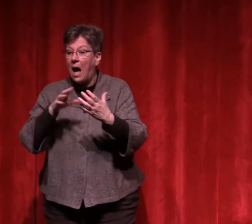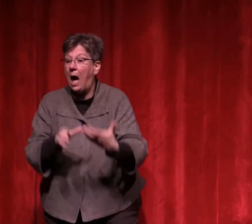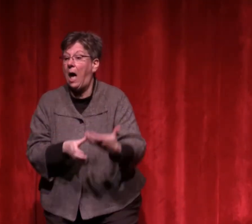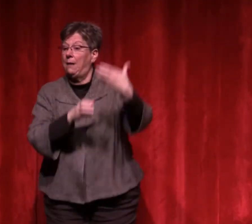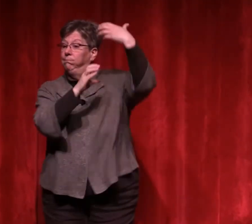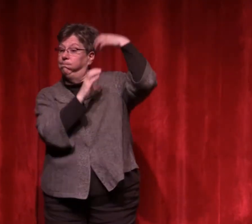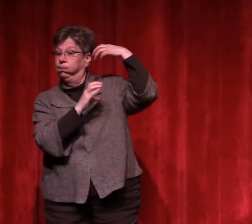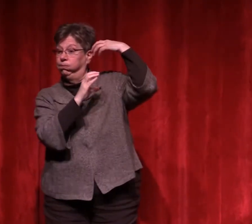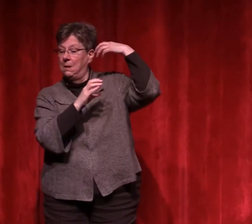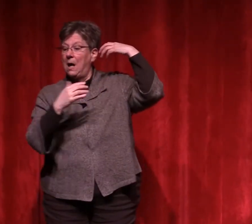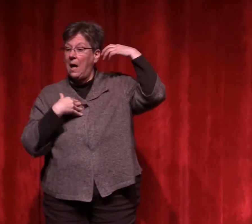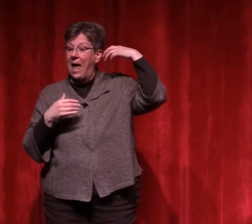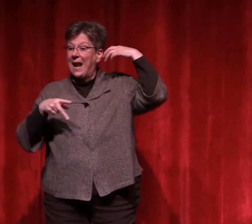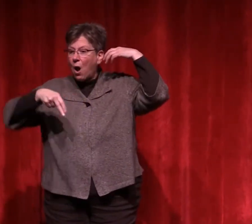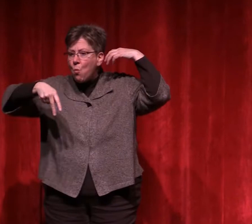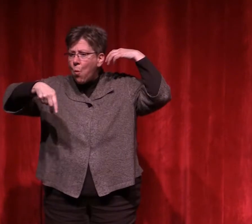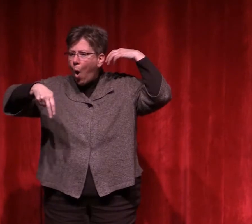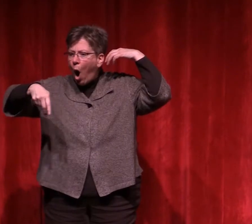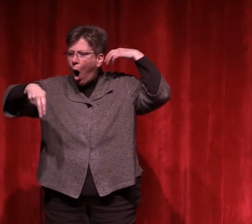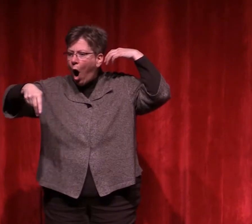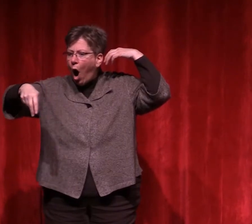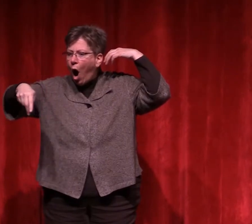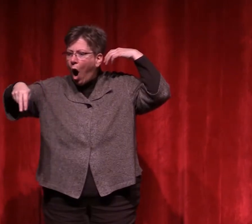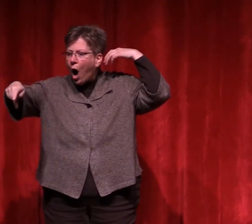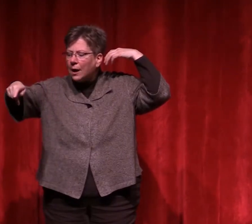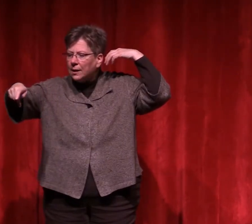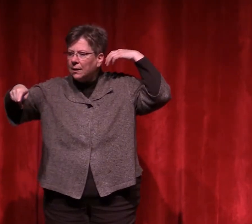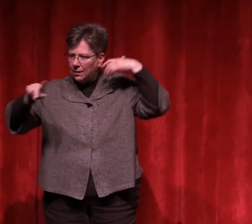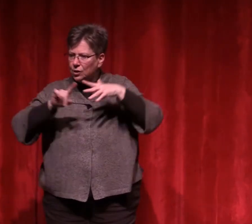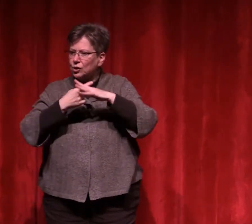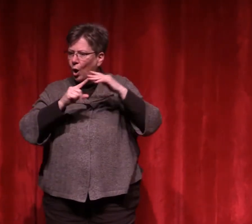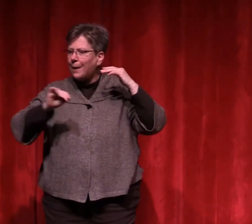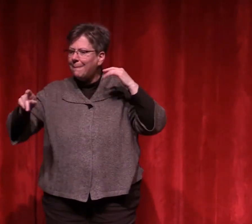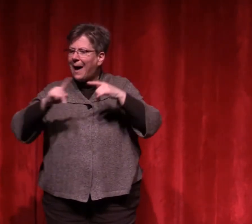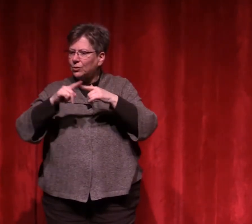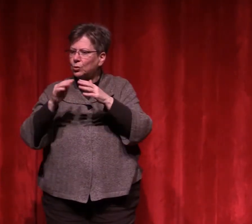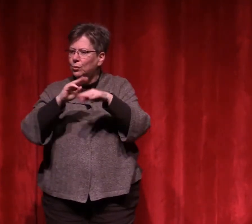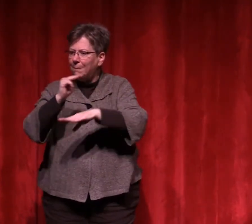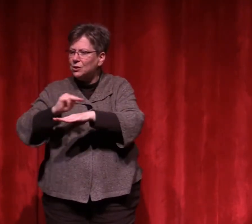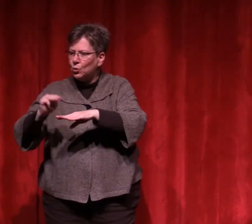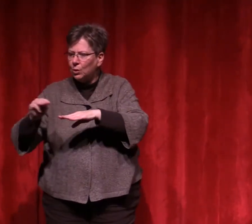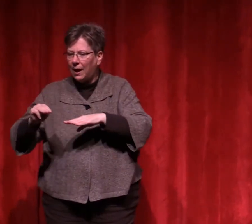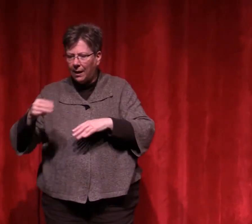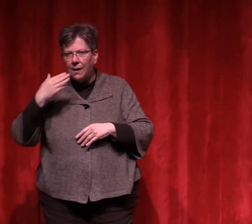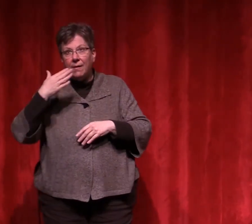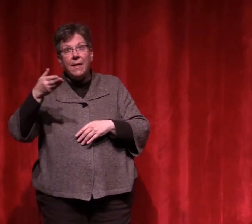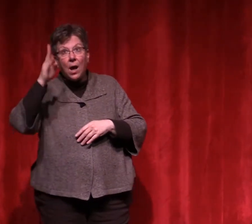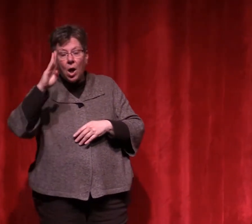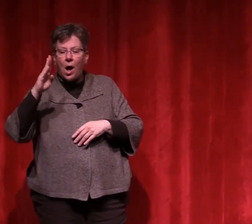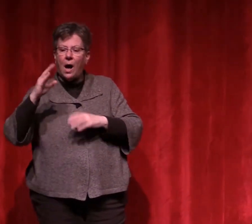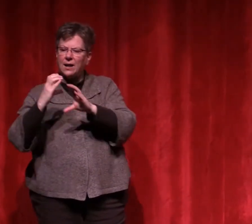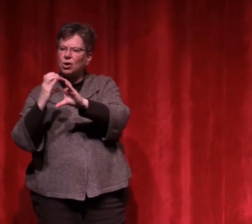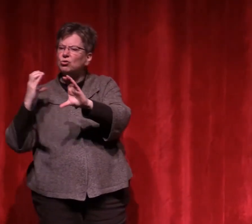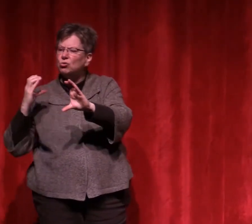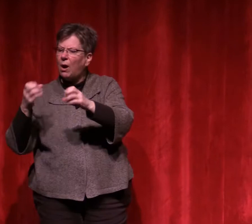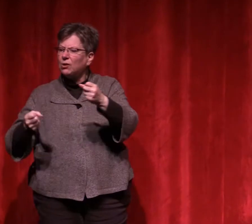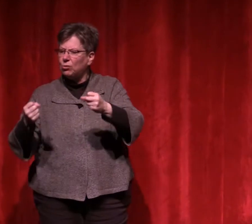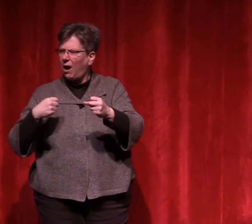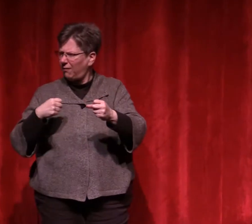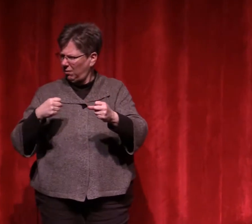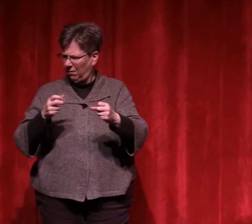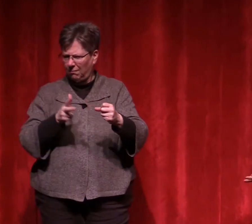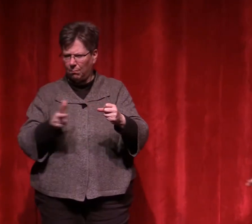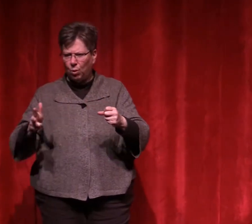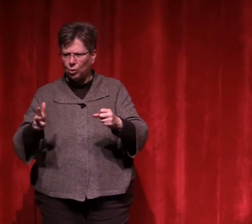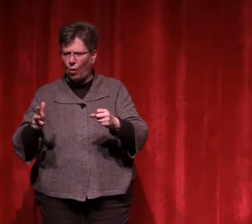on the highway. Truck driver thankfully stopped and picked me up. I was very thankful and made